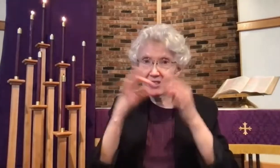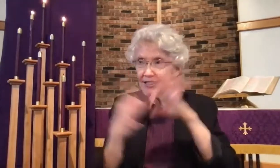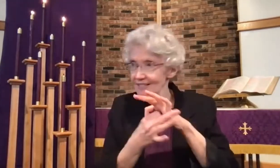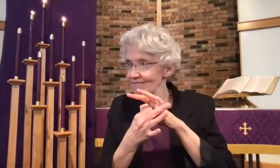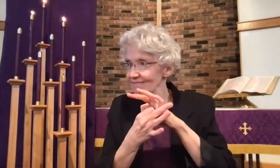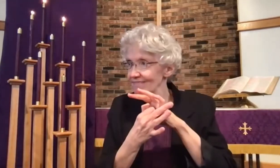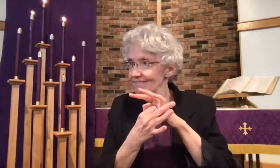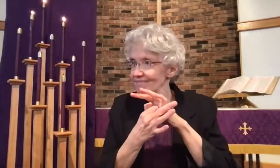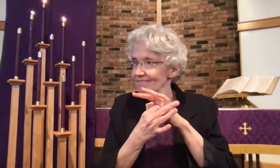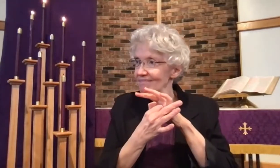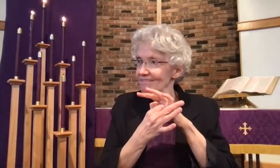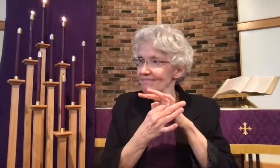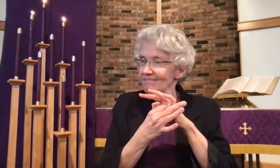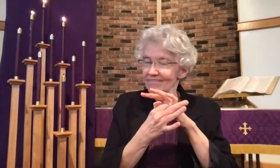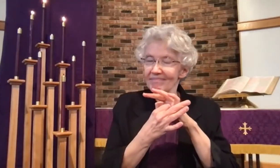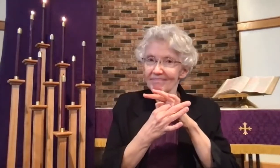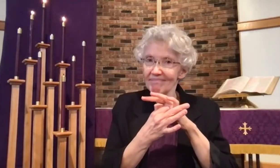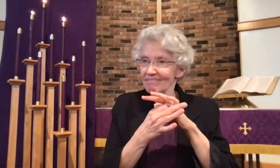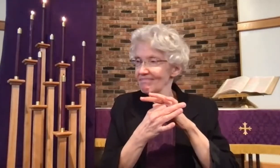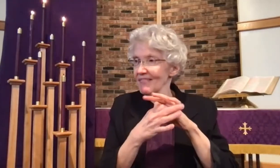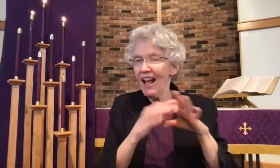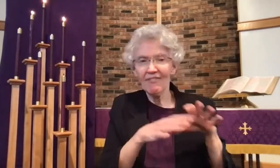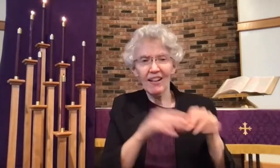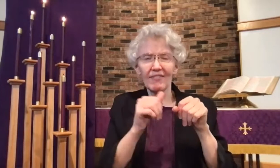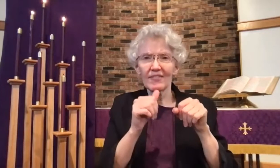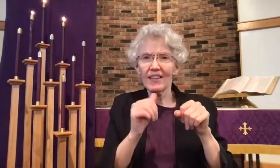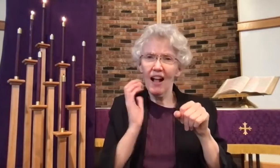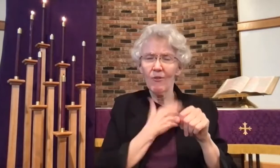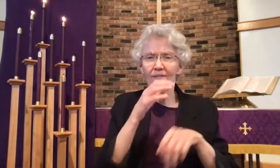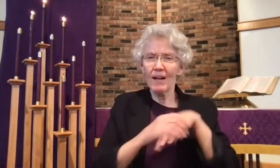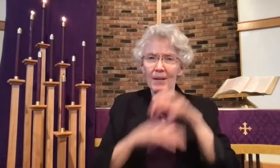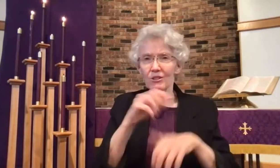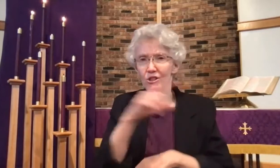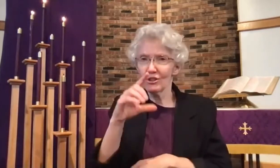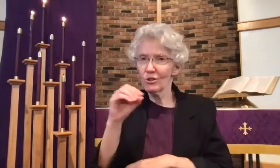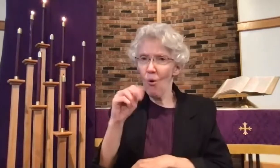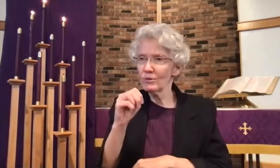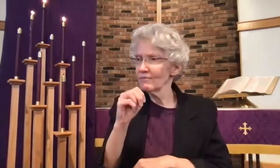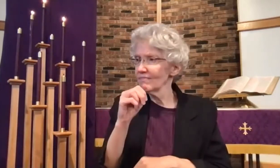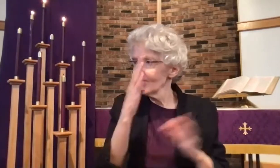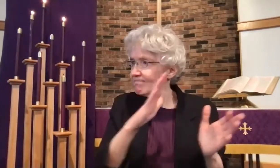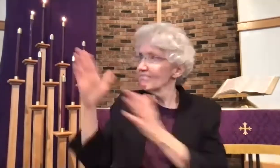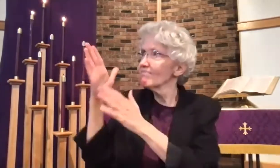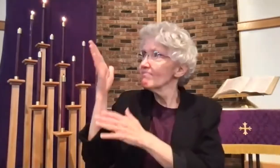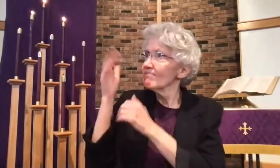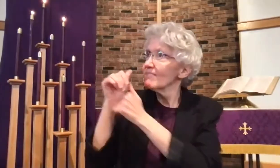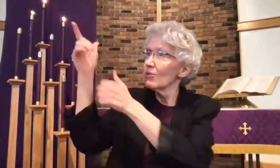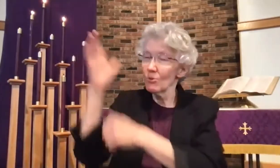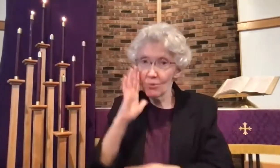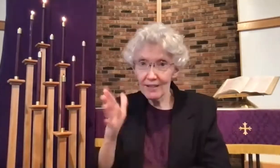let go of these chains. And are we willing to be released and to step out of our